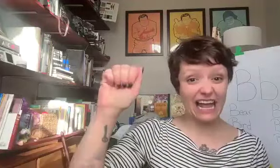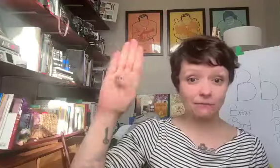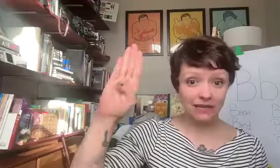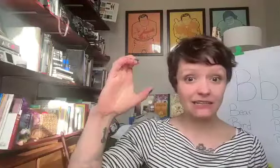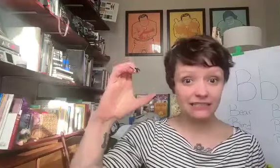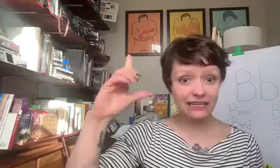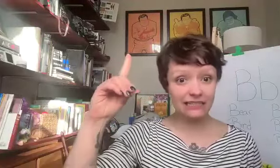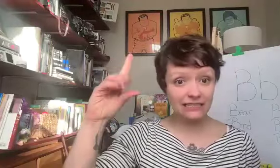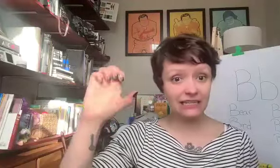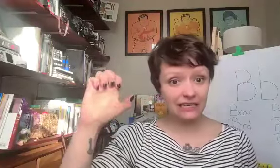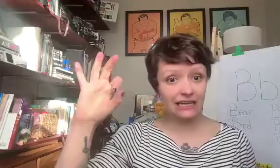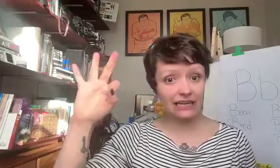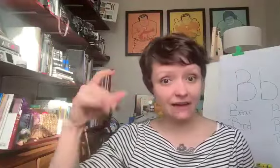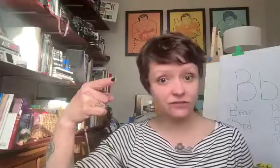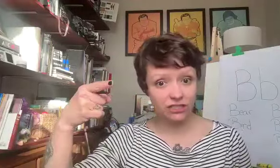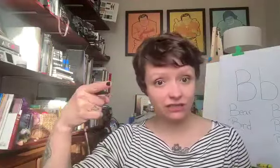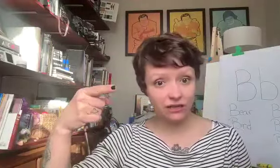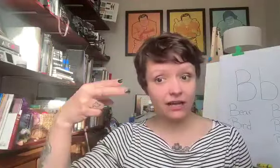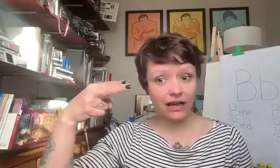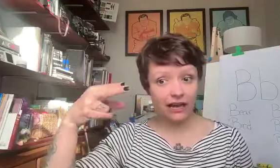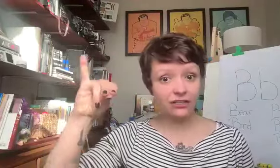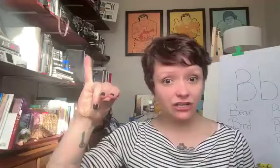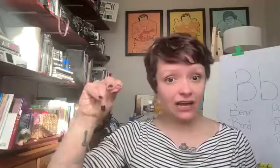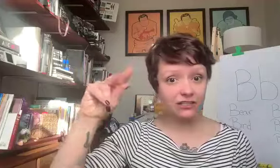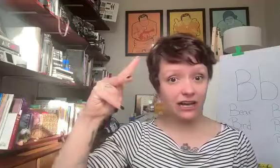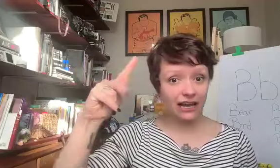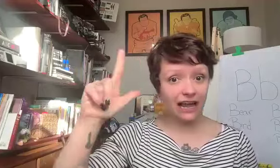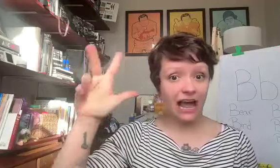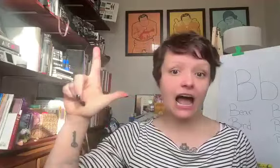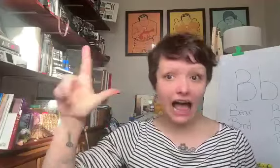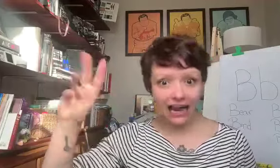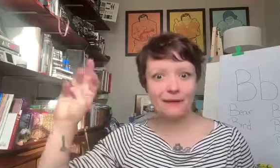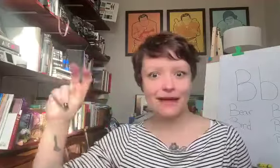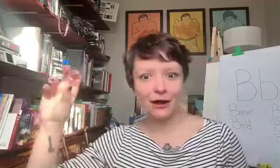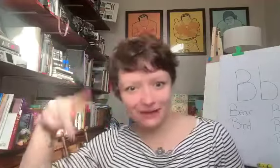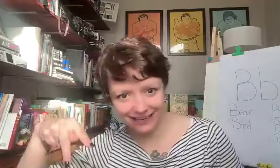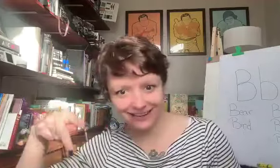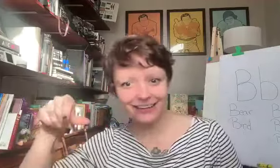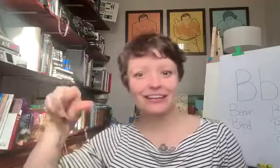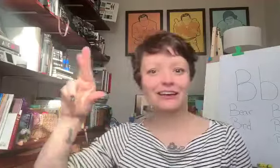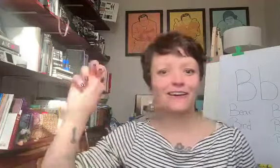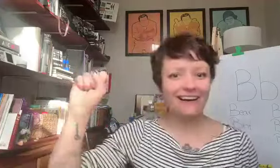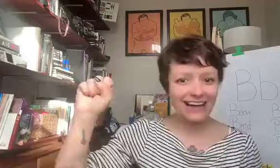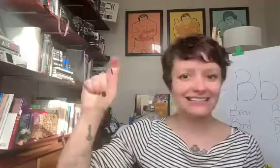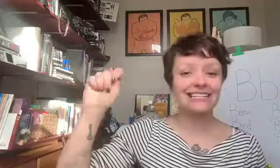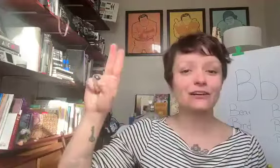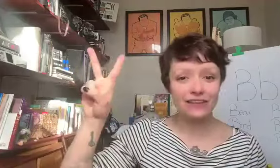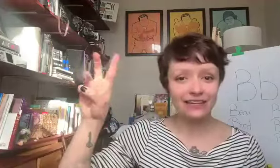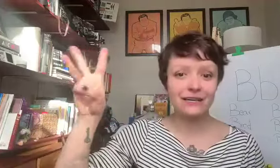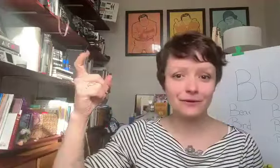A, B, C, D, E, F, G, H, I, J, K, L, M, N, O, P, Q, R, S, T, U, V, W,